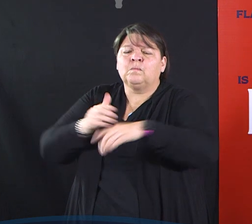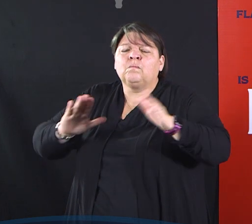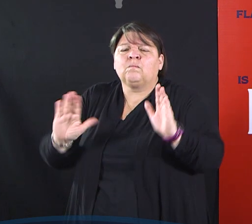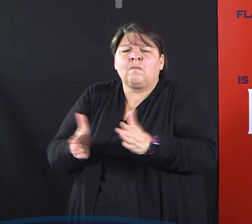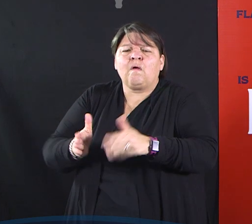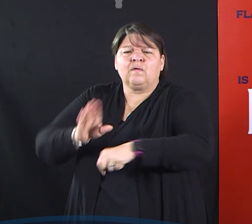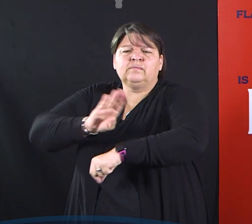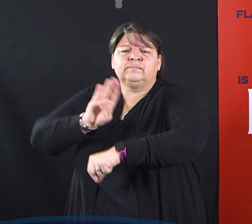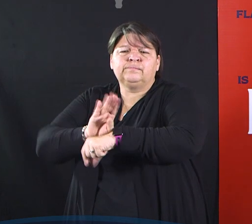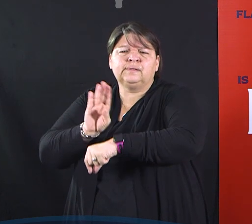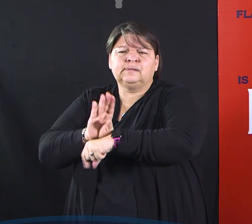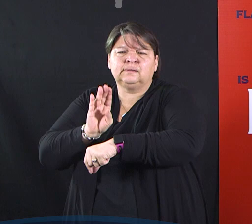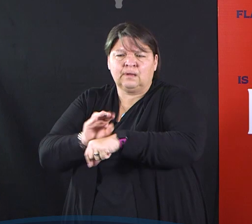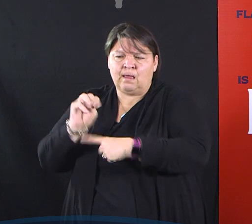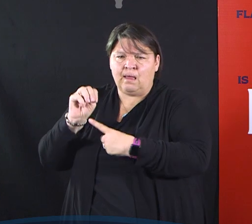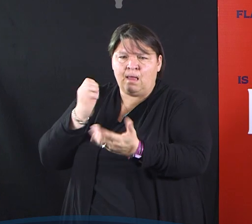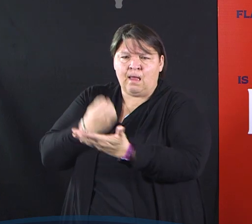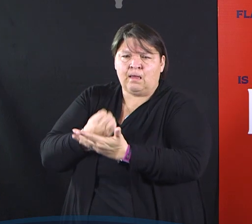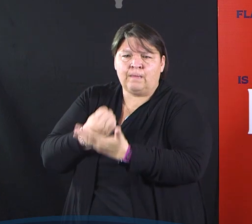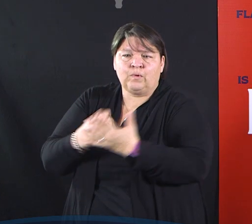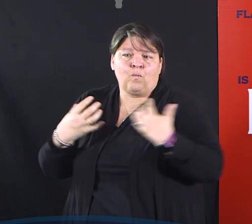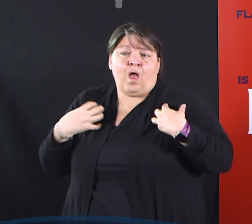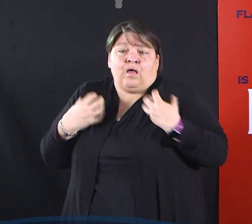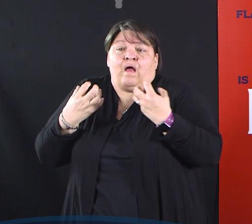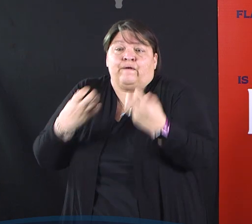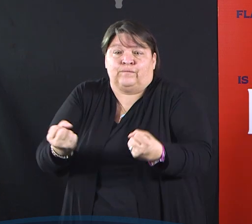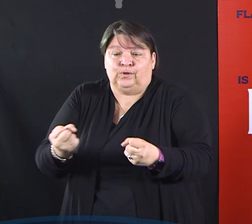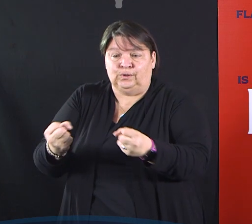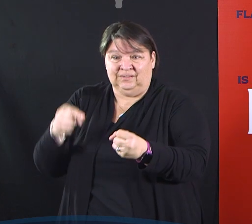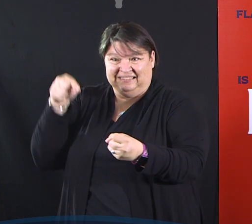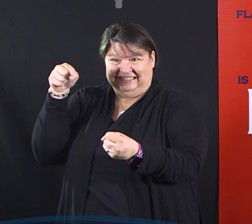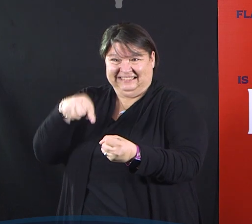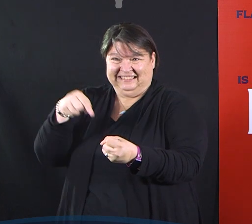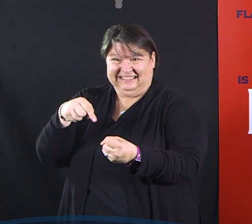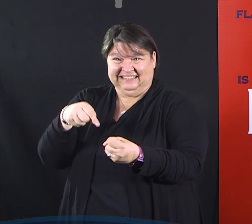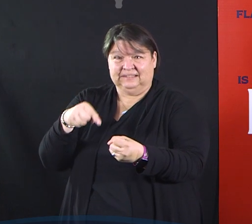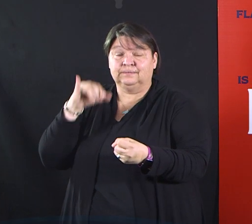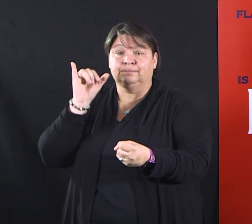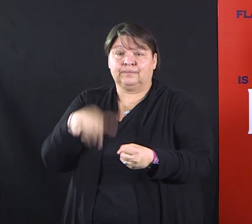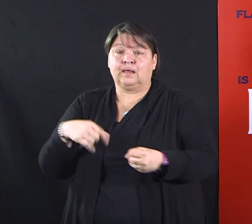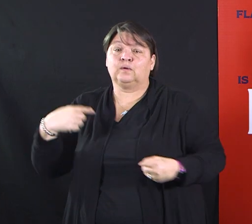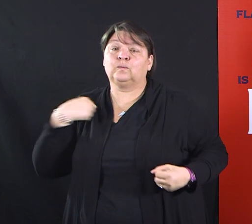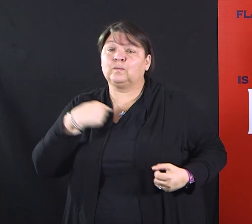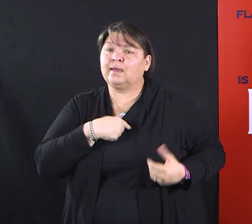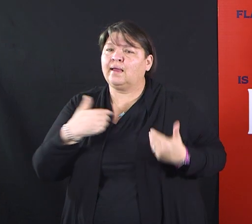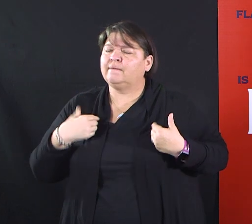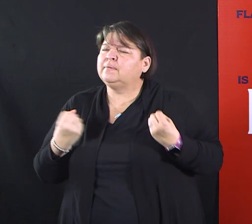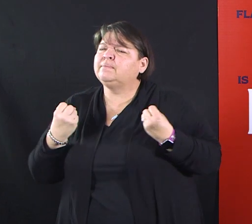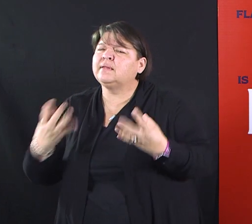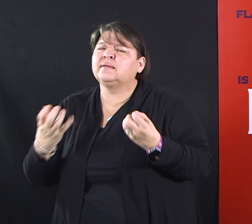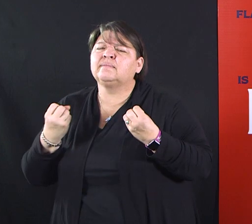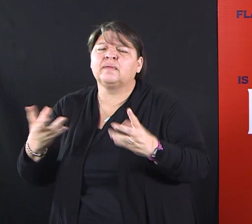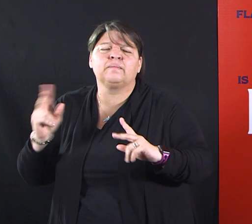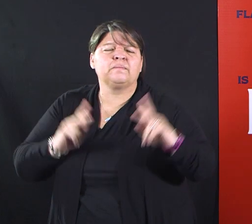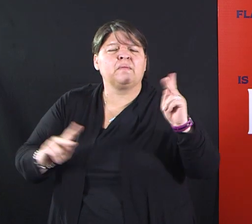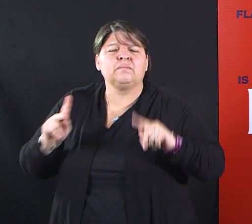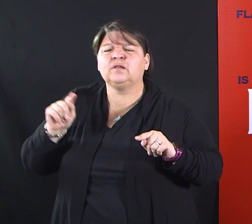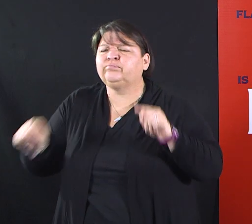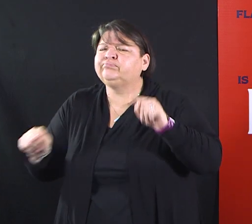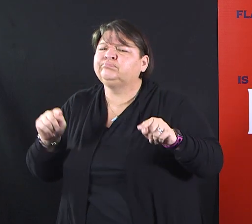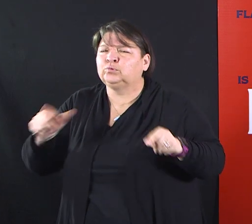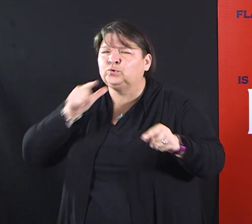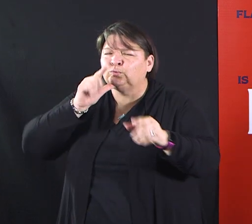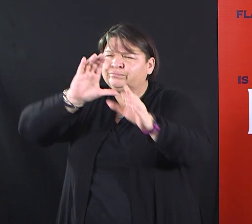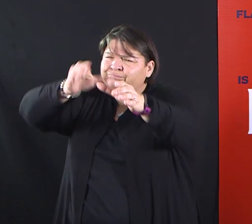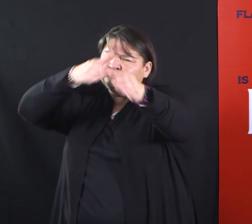Economic Recovery Advisory Committee, comprised of our partner organizations, lending institutions, and the business community to ensure that we have a clear